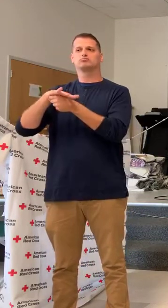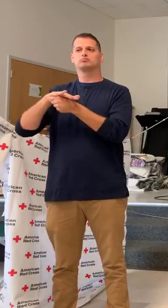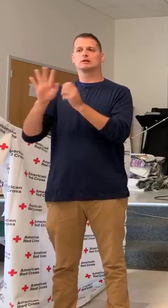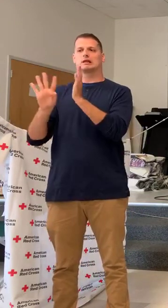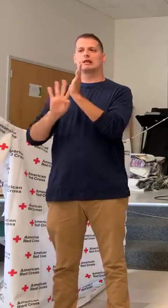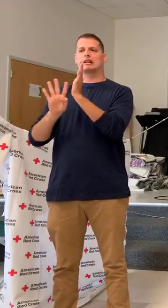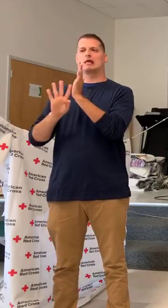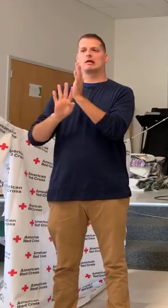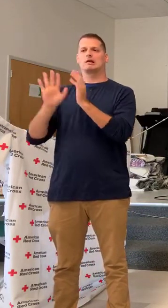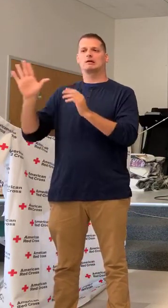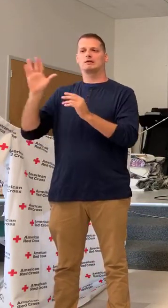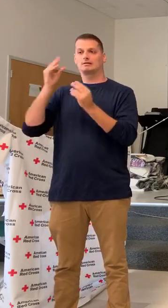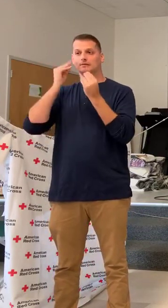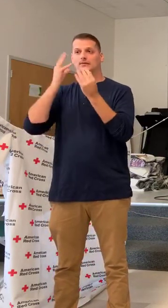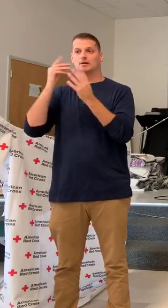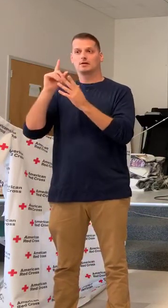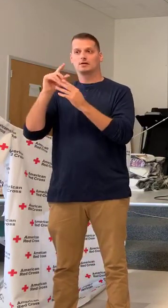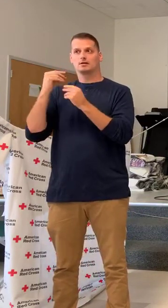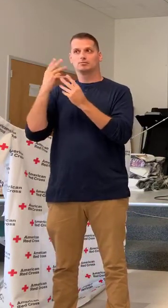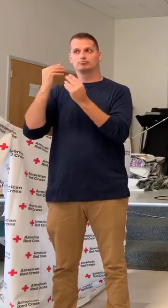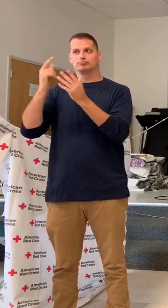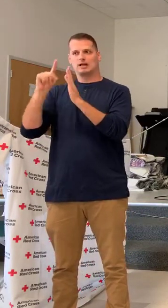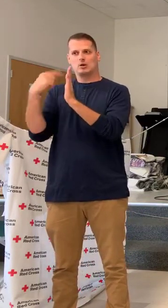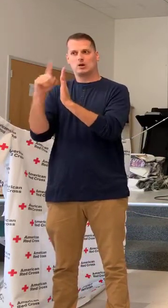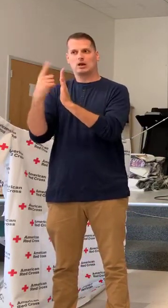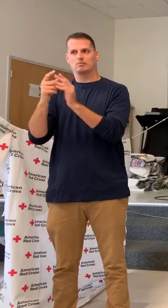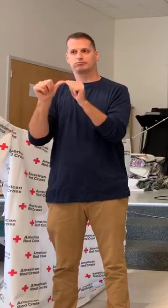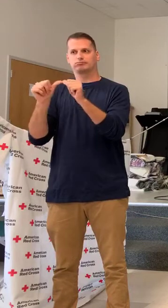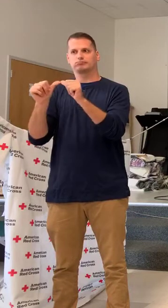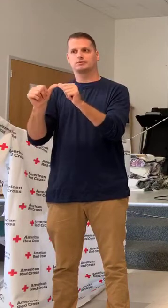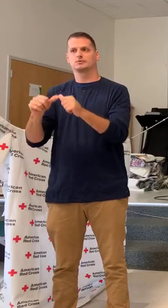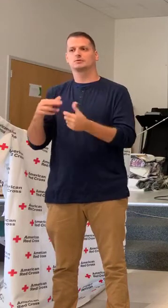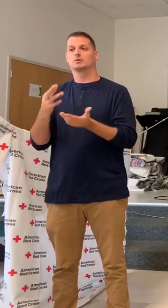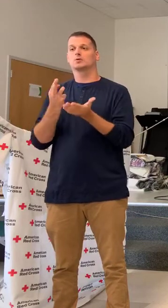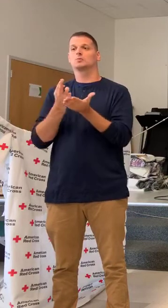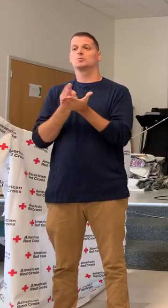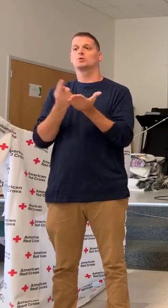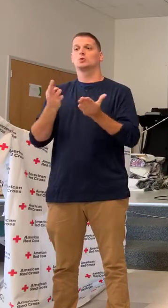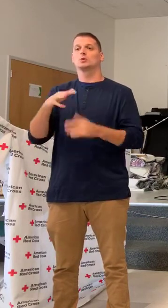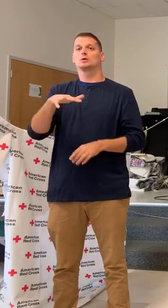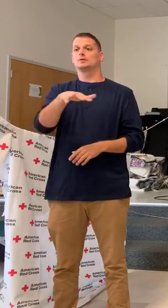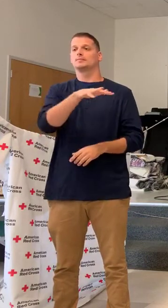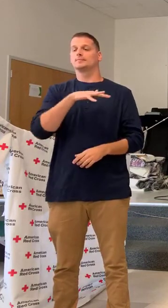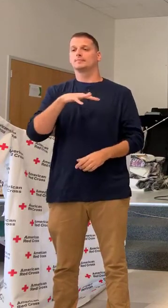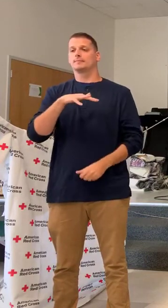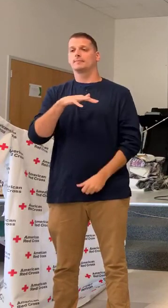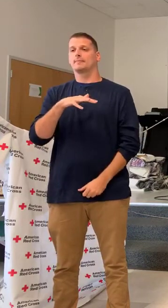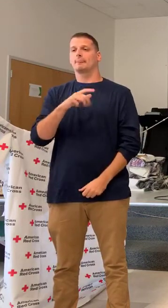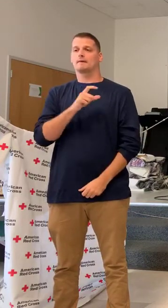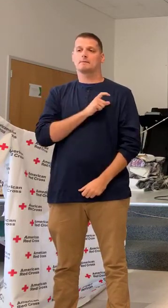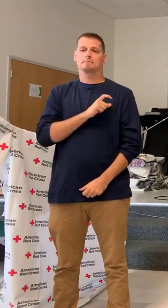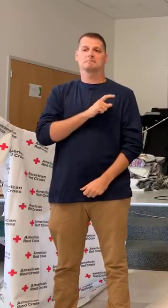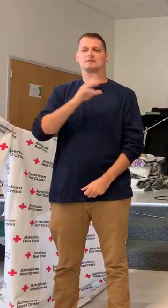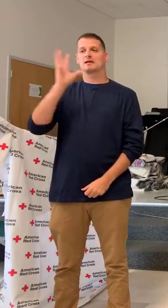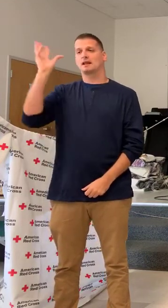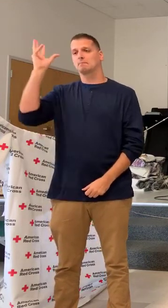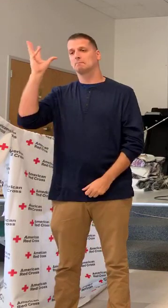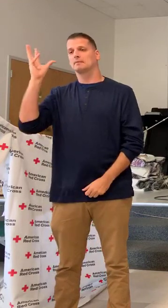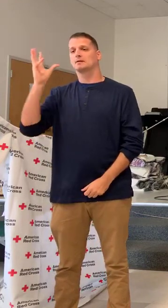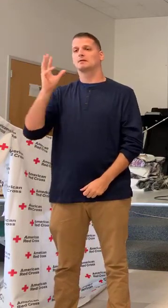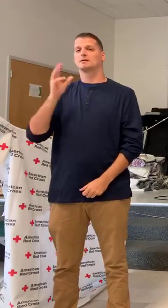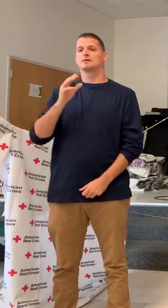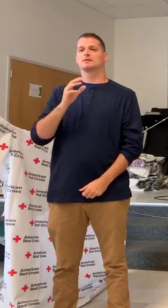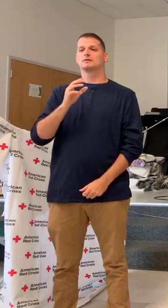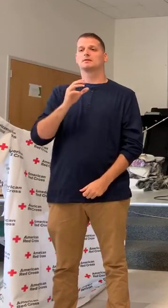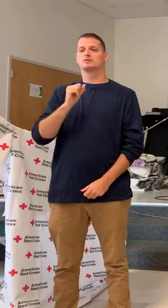is going to be resources that will become available as we get the debris cleanup options going. Just anything